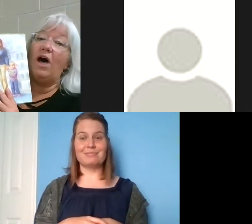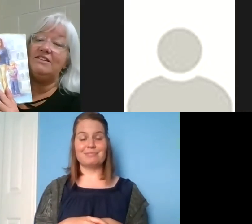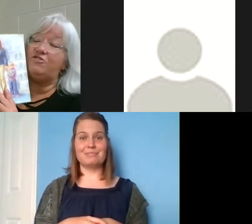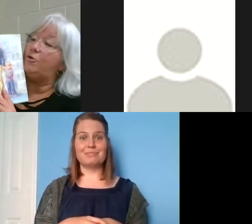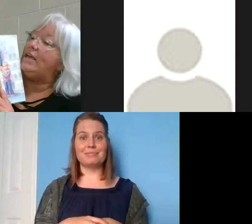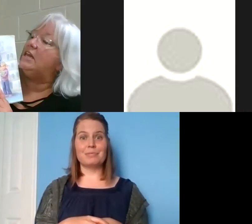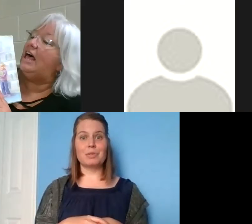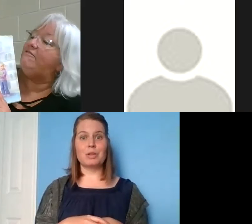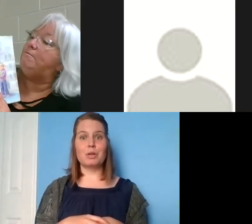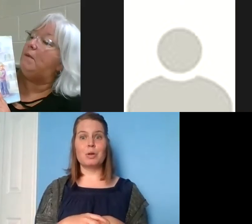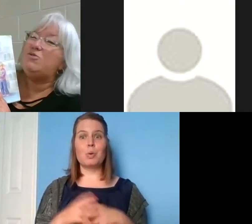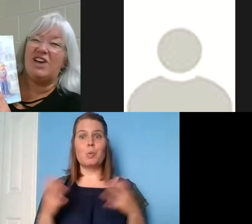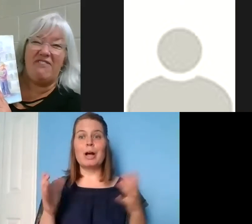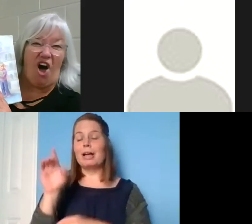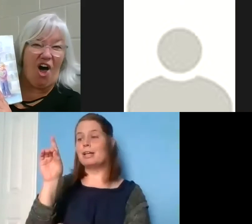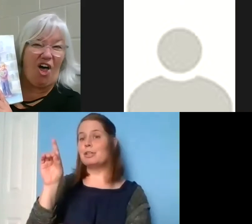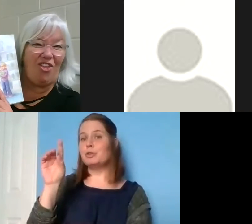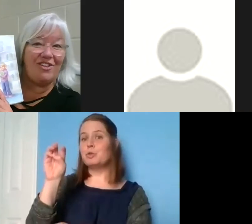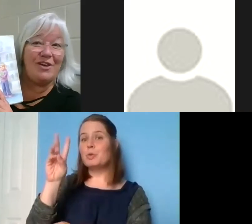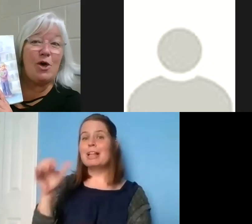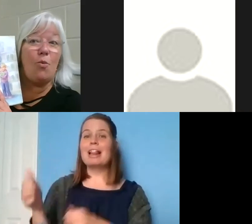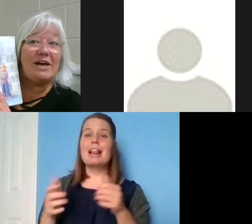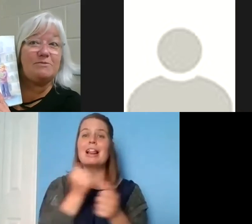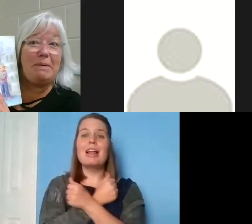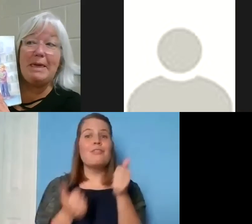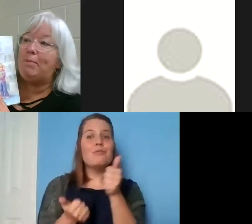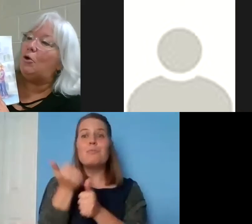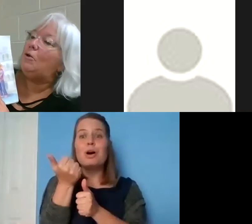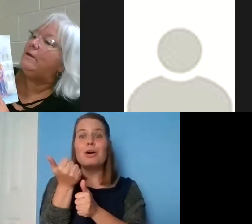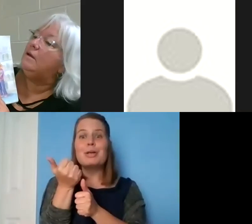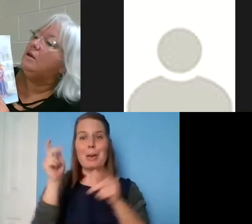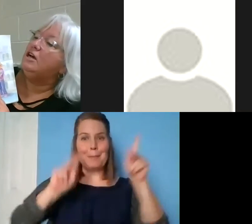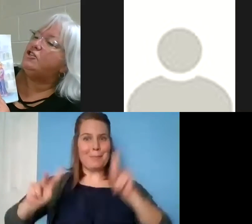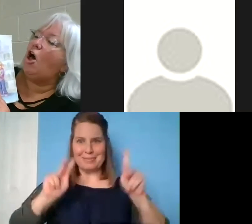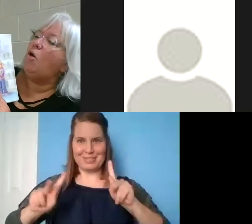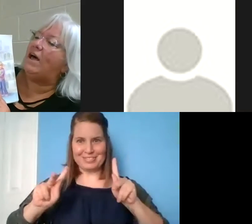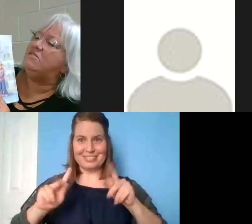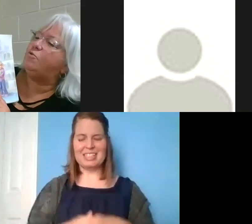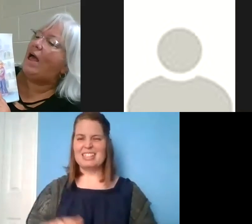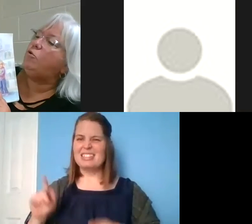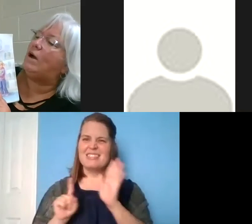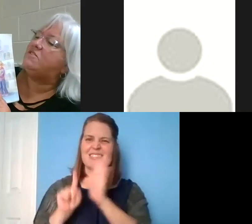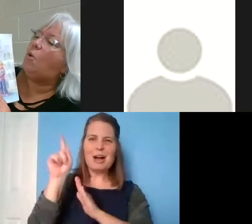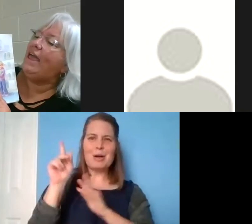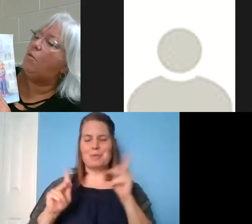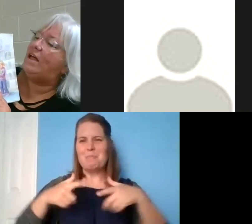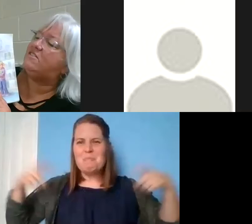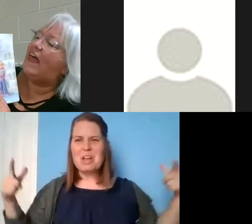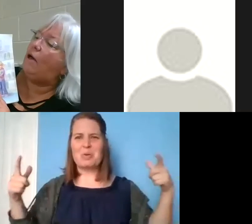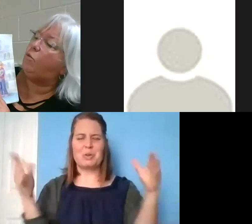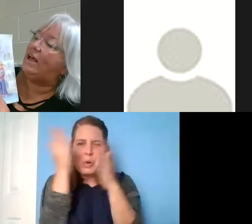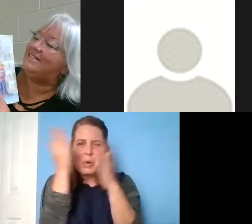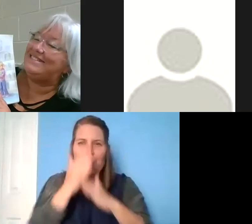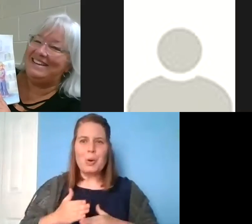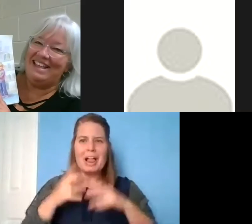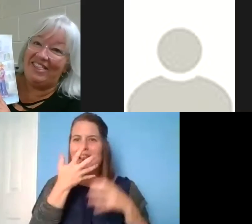But what Dewey loved most of all was people. Tall ones, round ones, quiet ones,